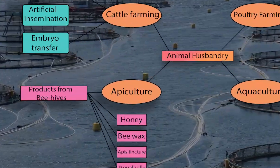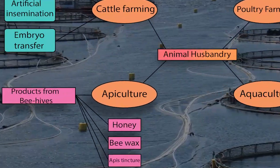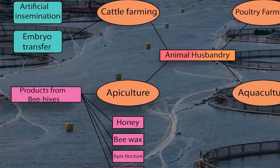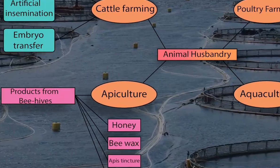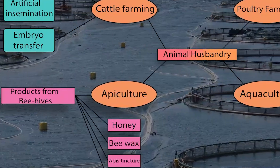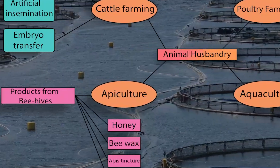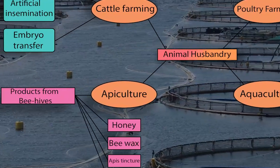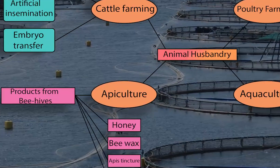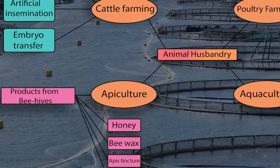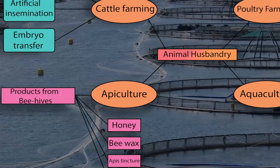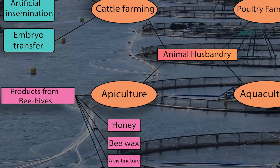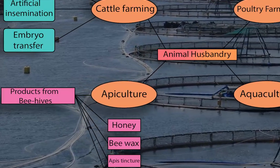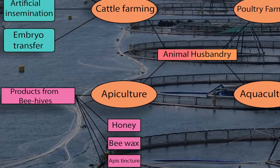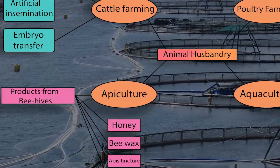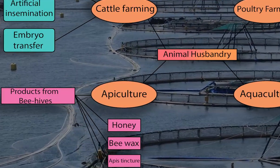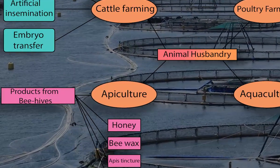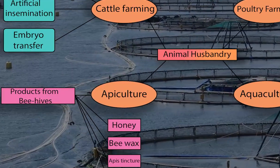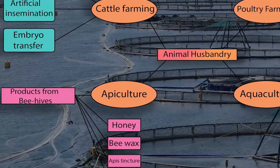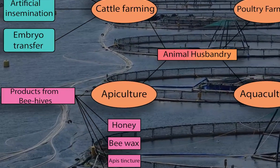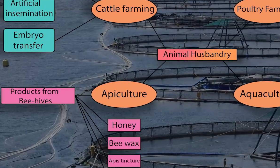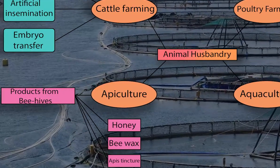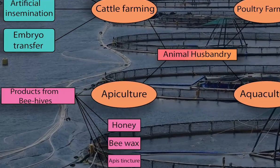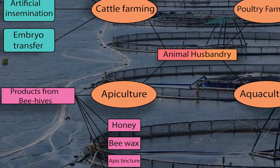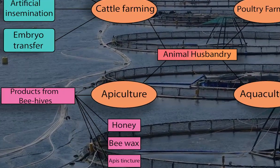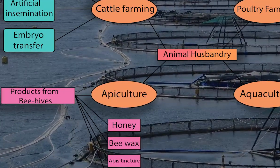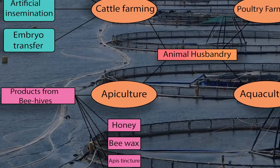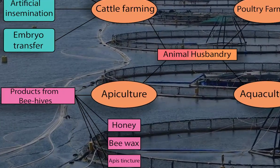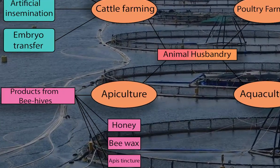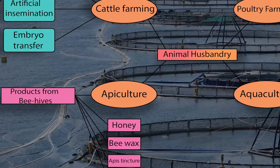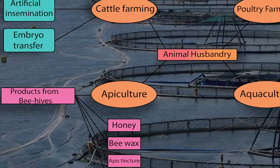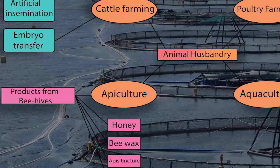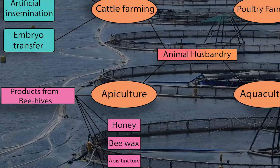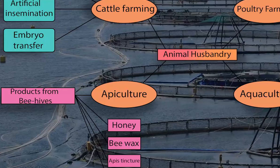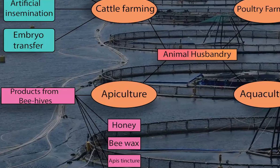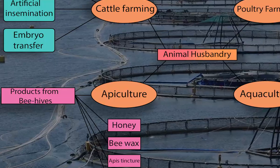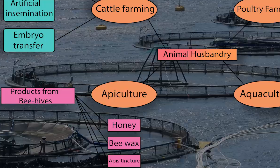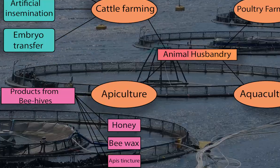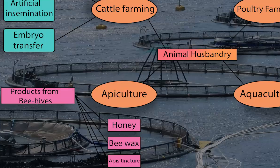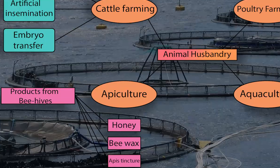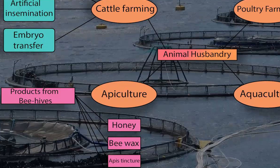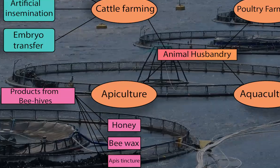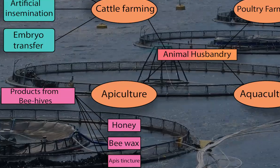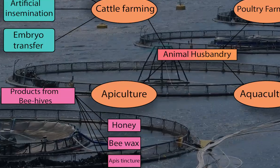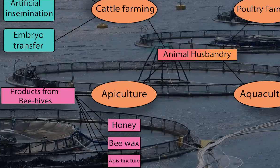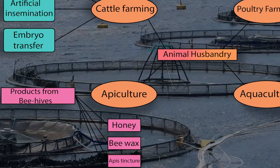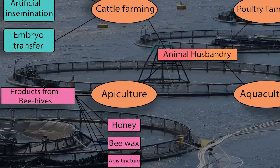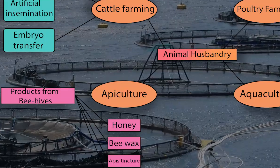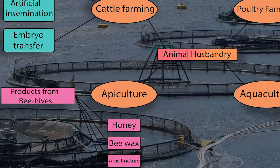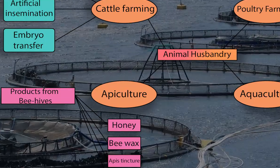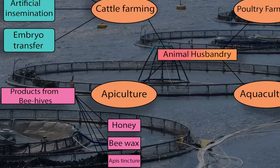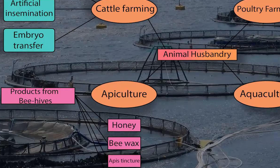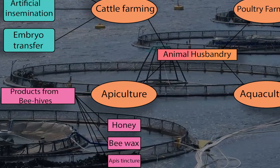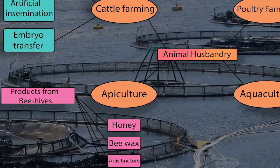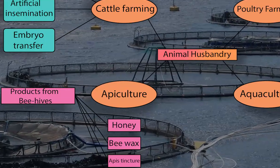Let's see the concept map on animal husbandry or food production from